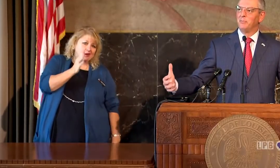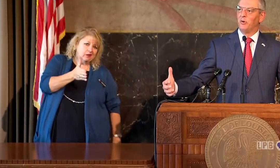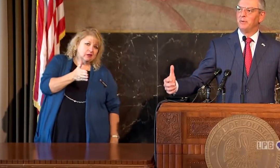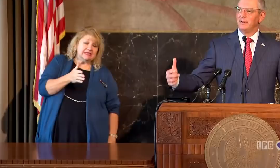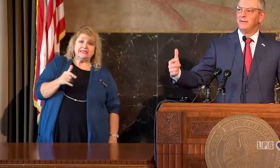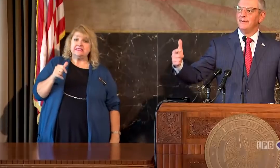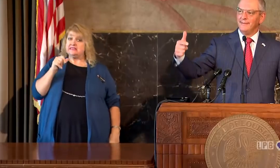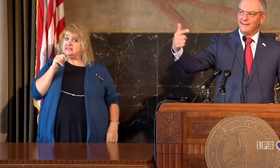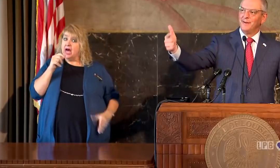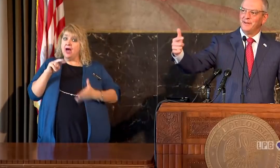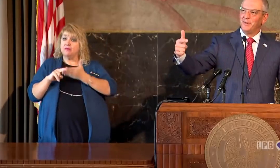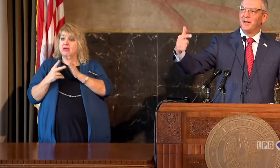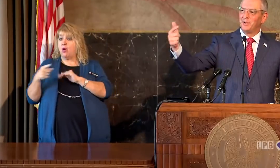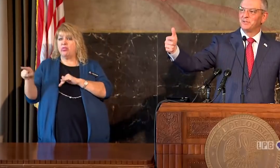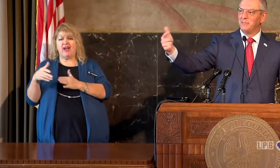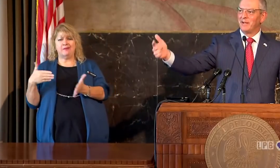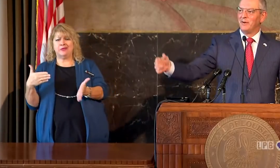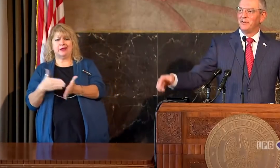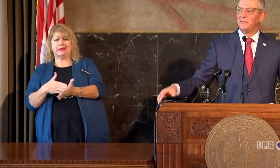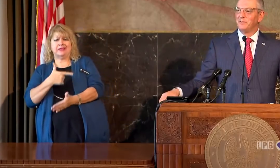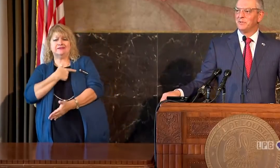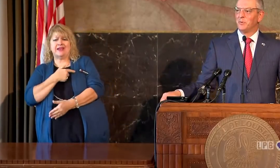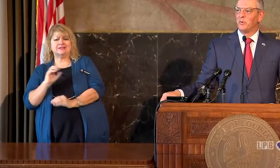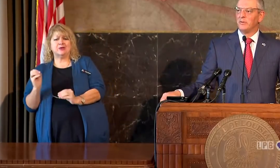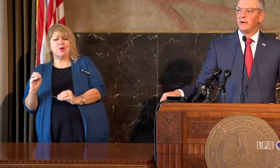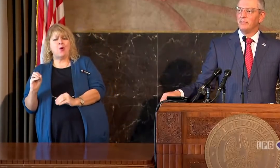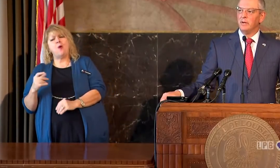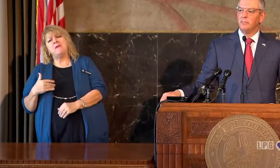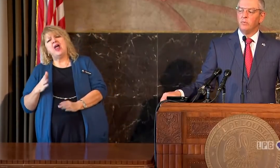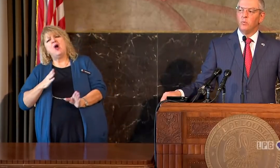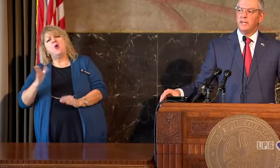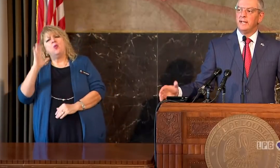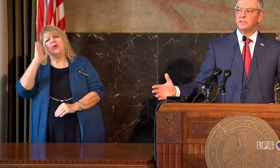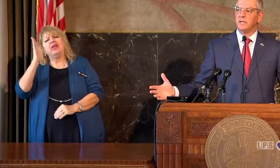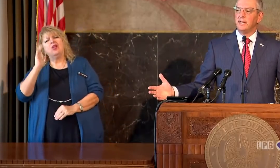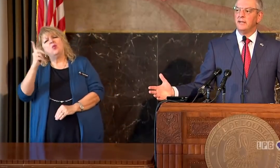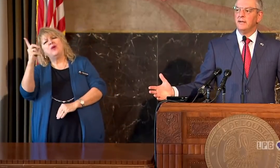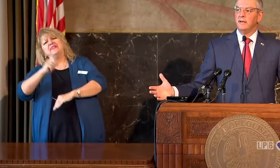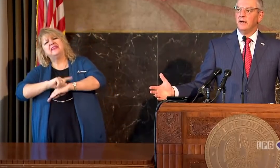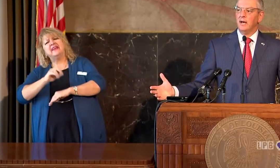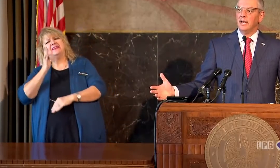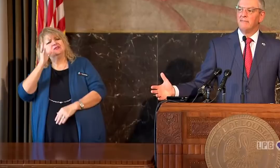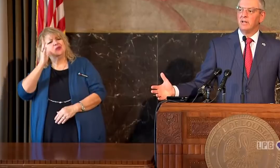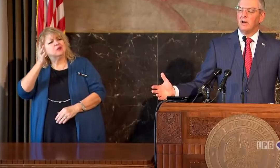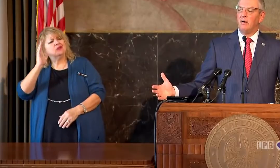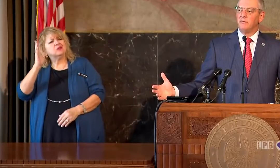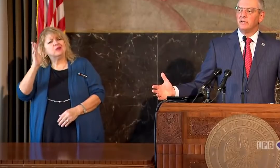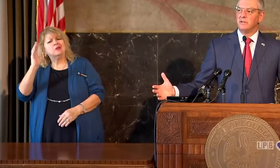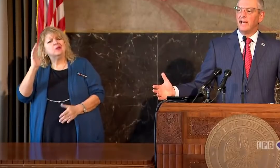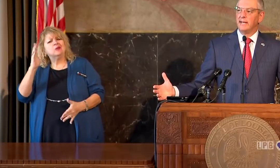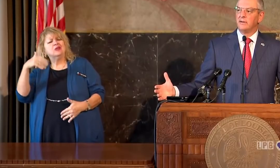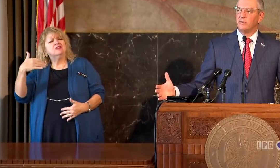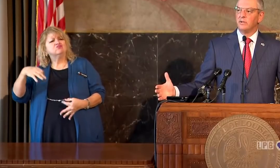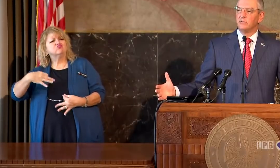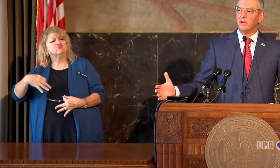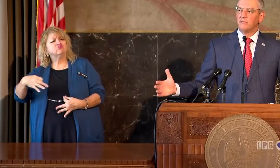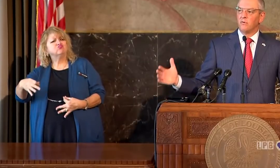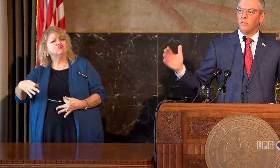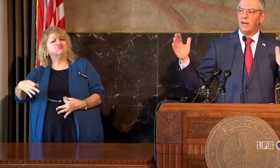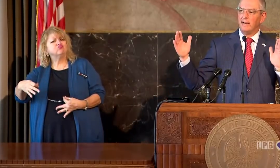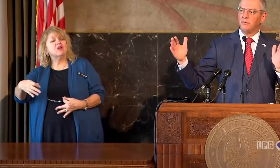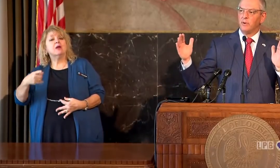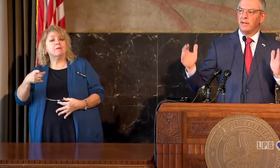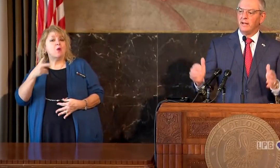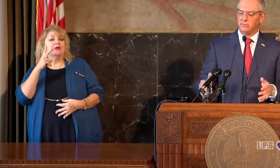while to make the appointment. The $100 can make all the difference in the world there. But we did see a leveling off and a slight increase there